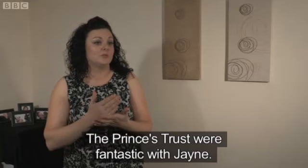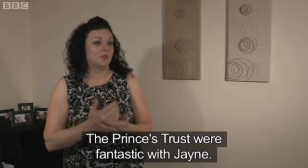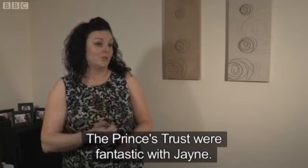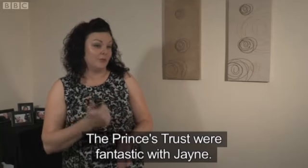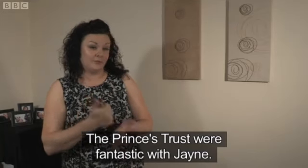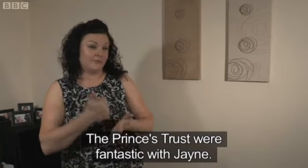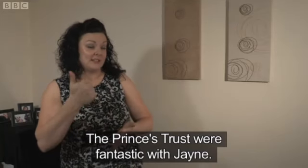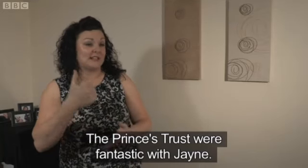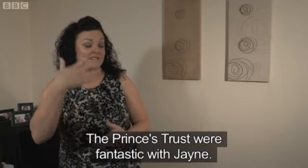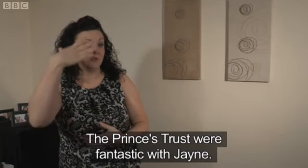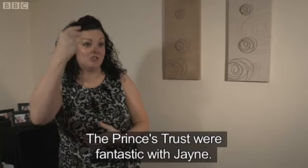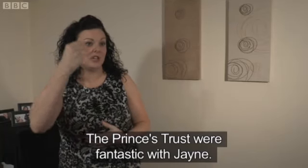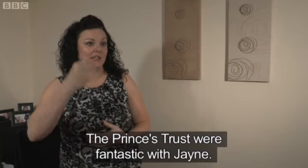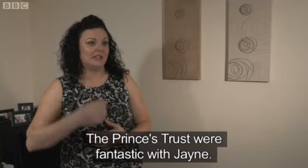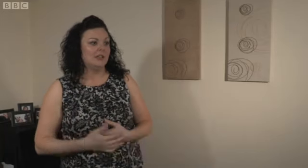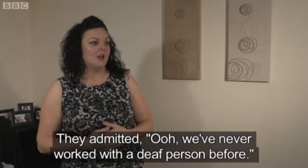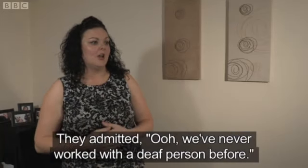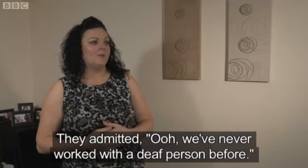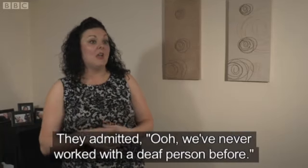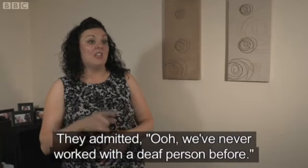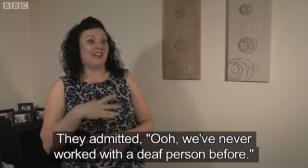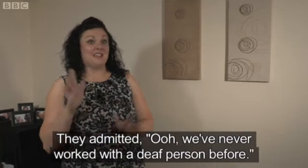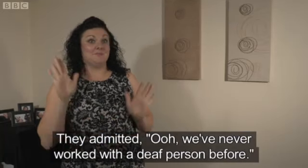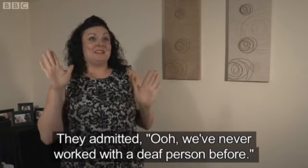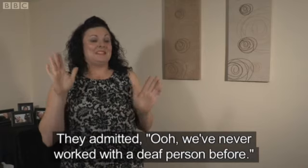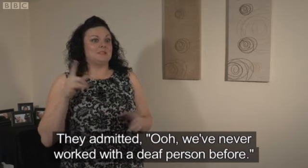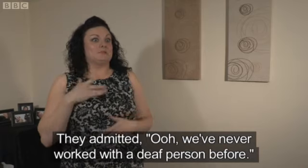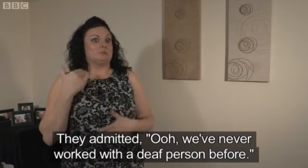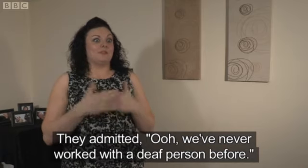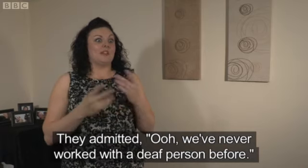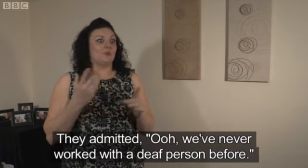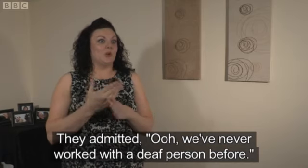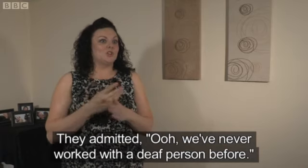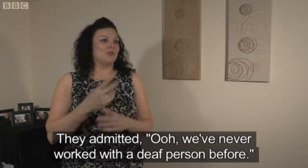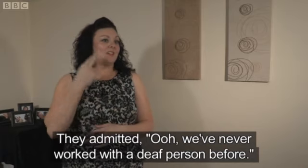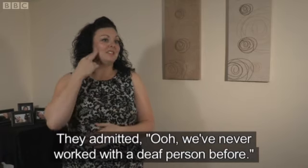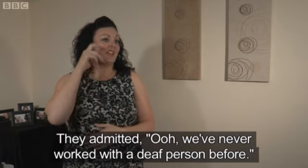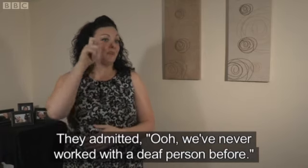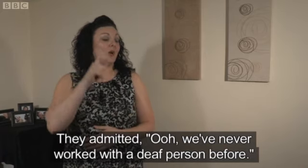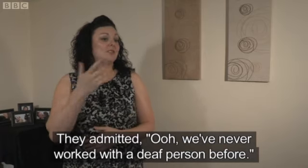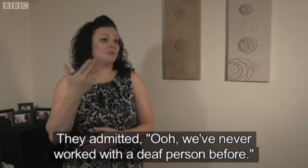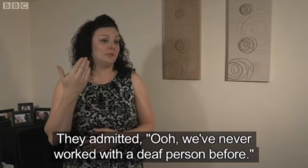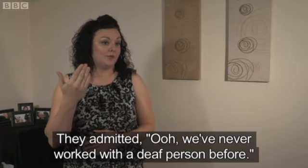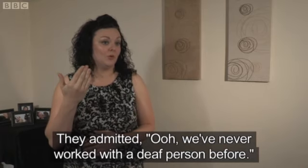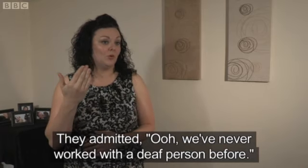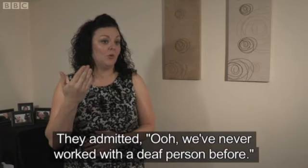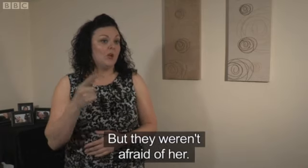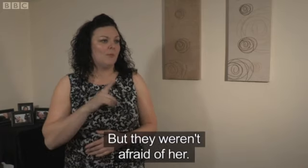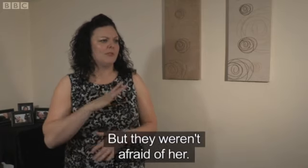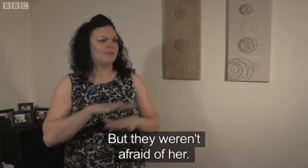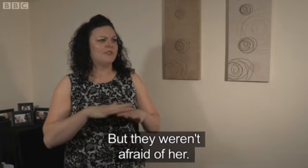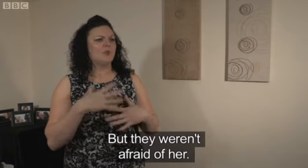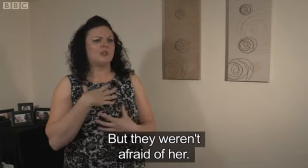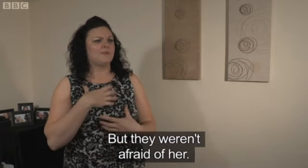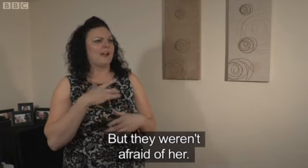were fantastic with Jayne. They admitted, oh, we've never worked with a deaf person before, but they weren't afraid of